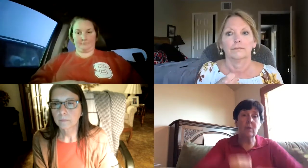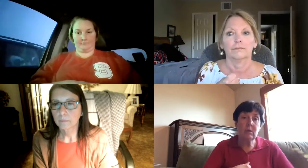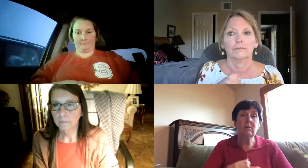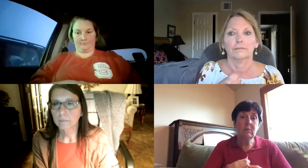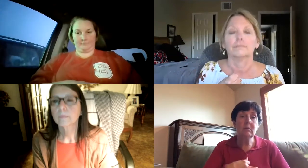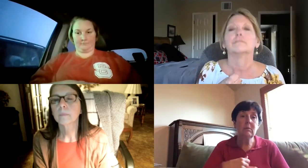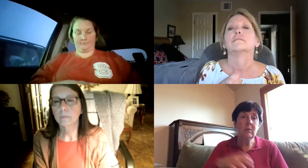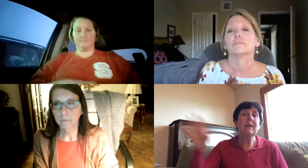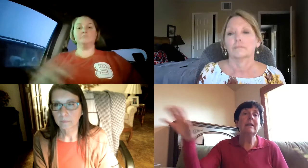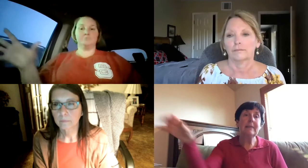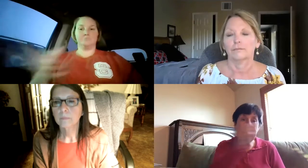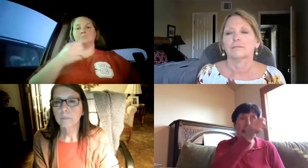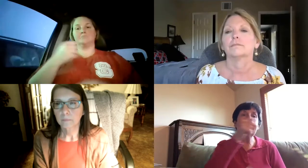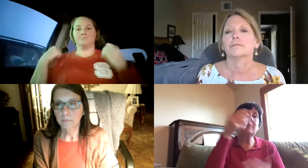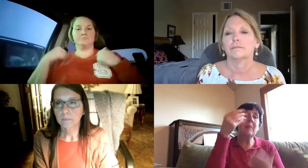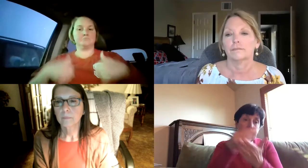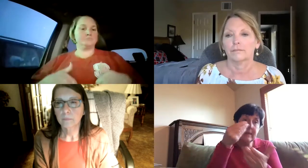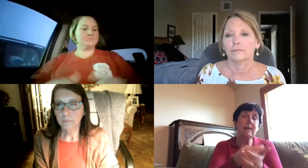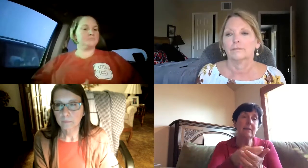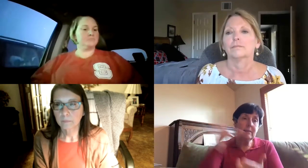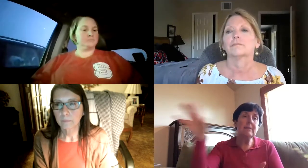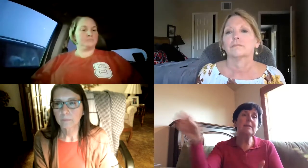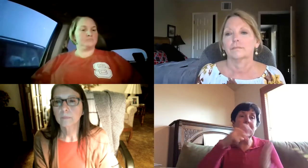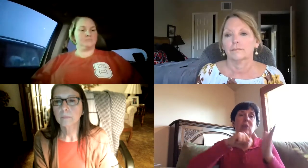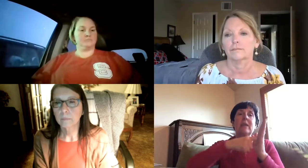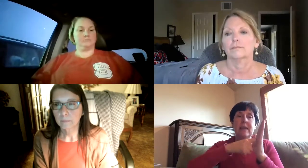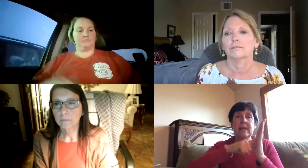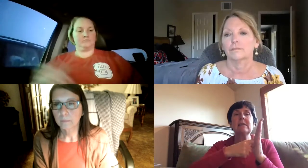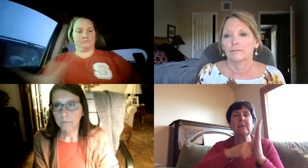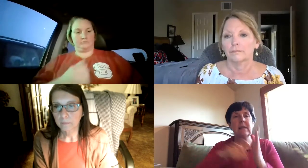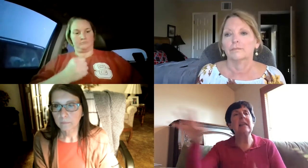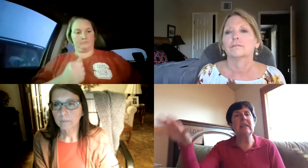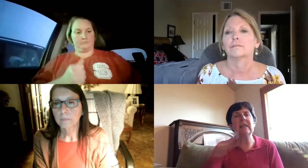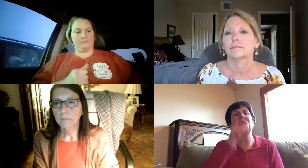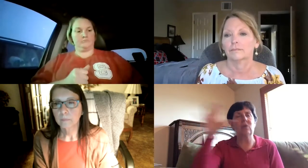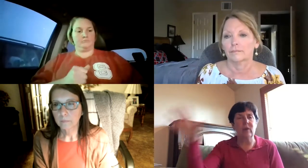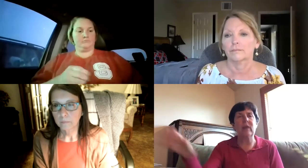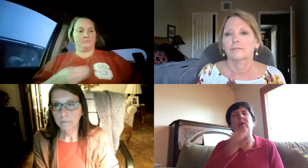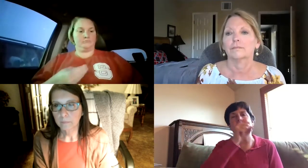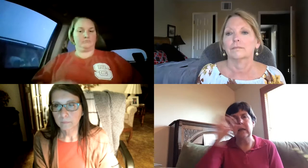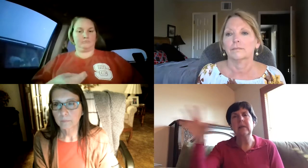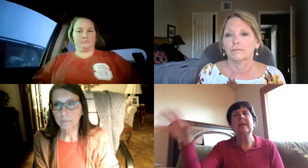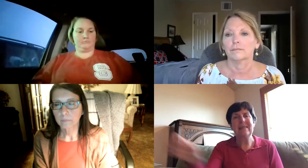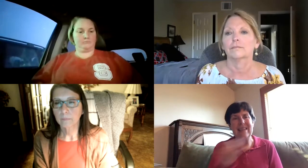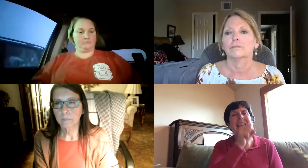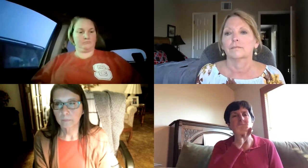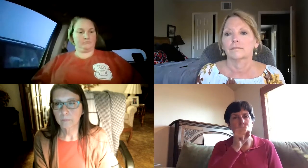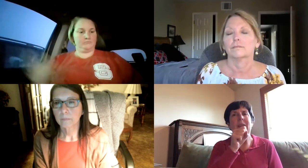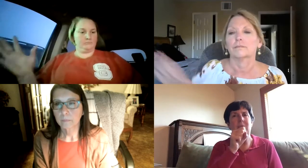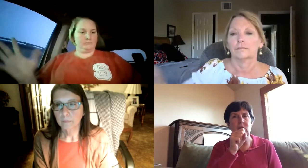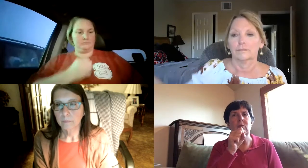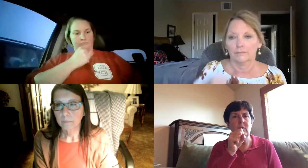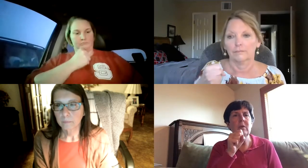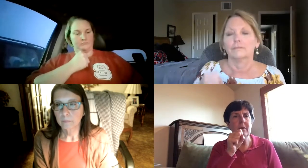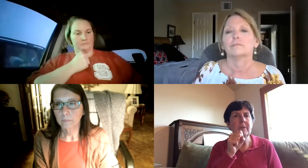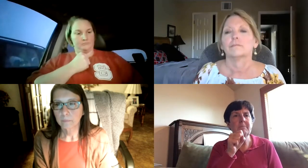coat, take the money, take your keys, anything that you're literally taking with